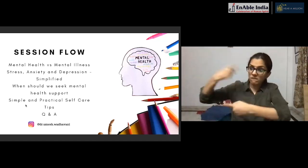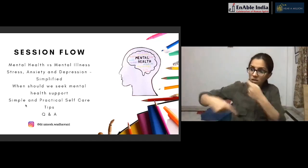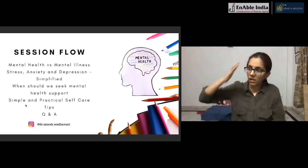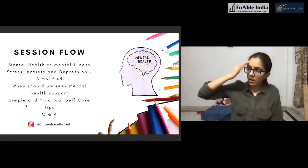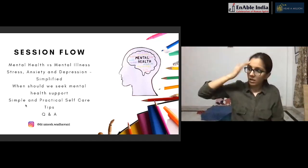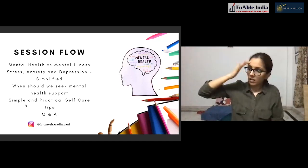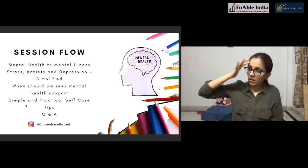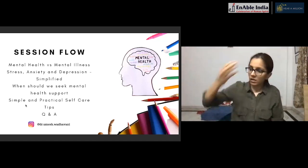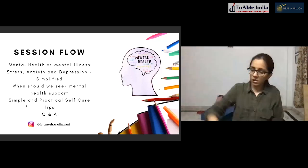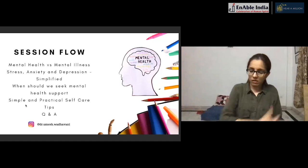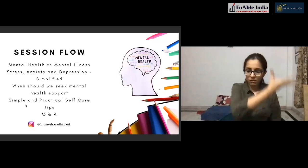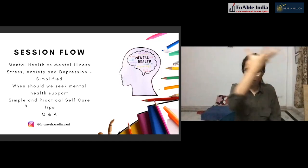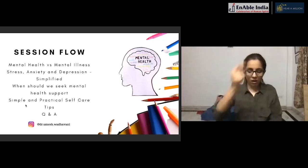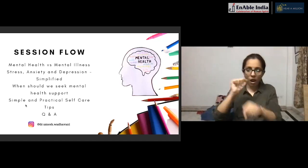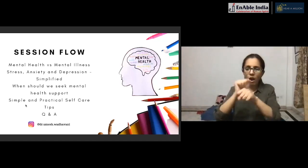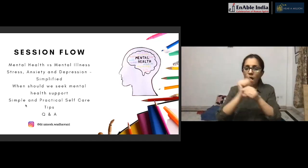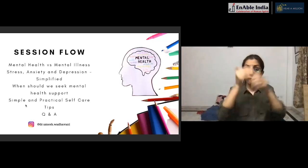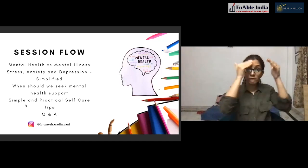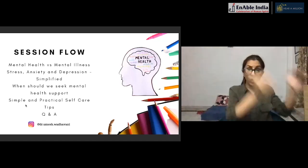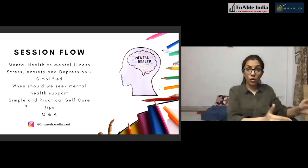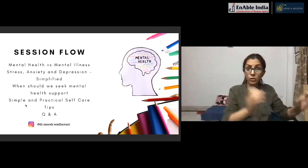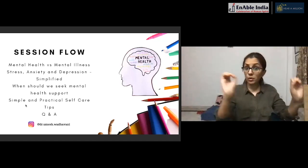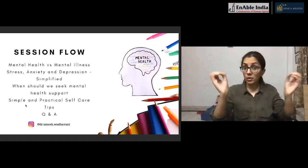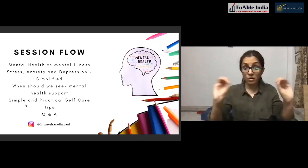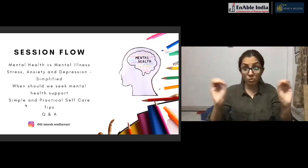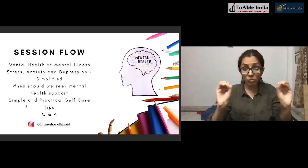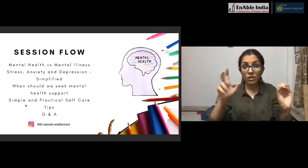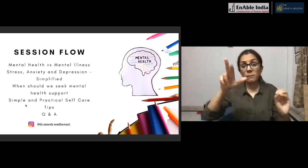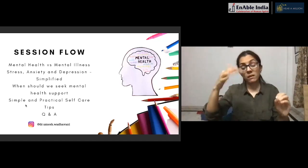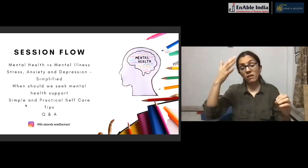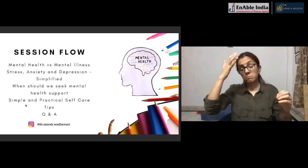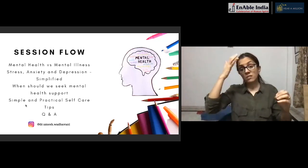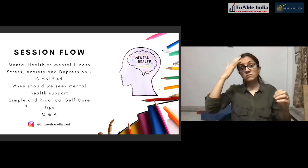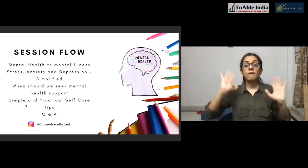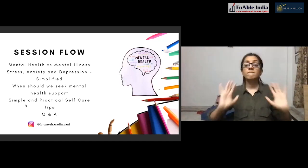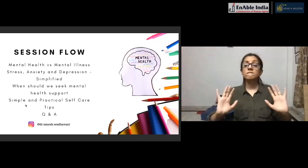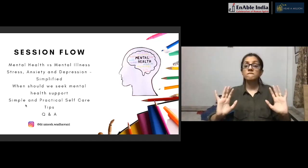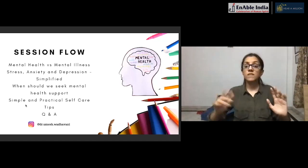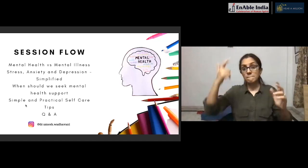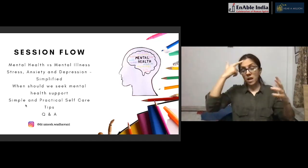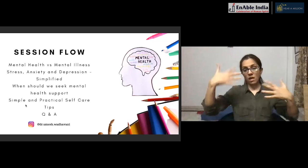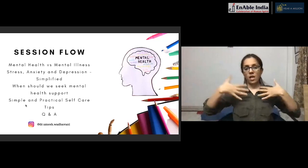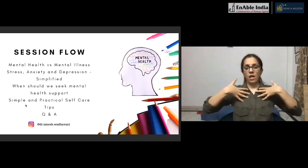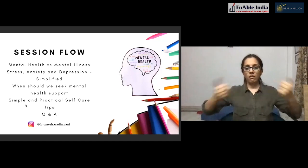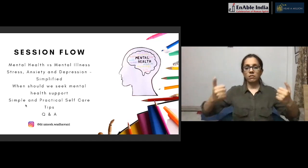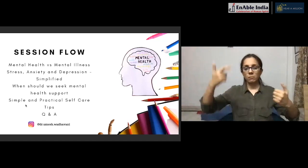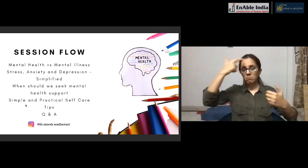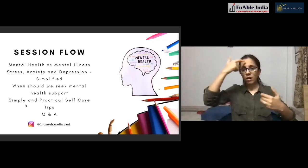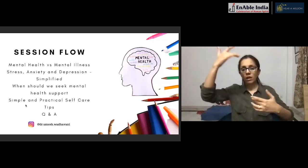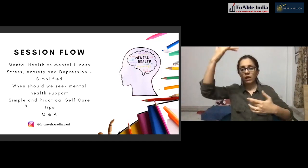whole day, that's the point where the difference between mental health and mental